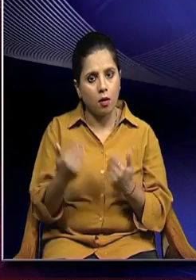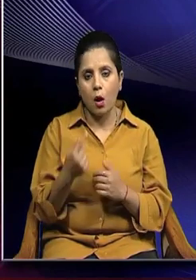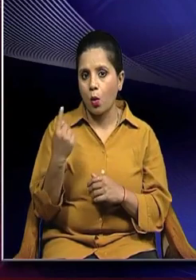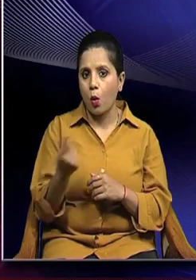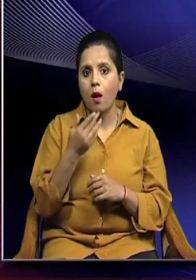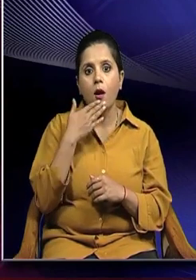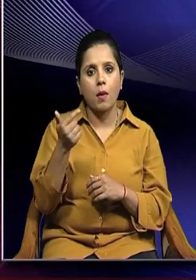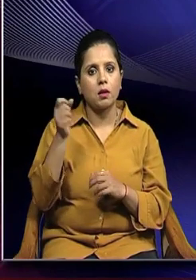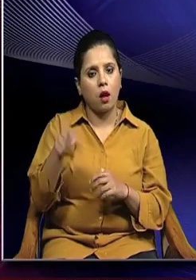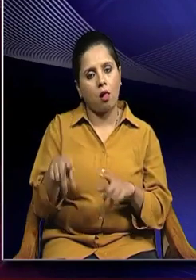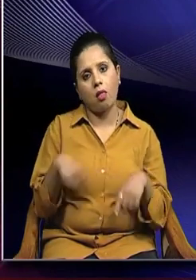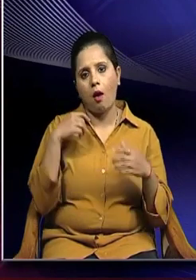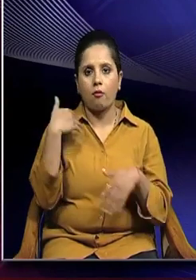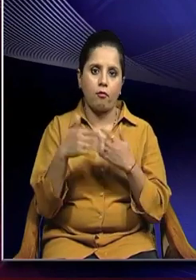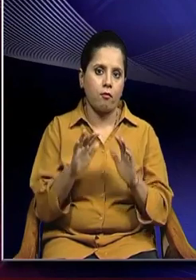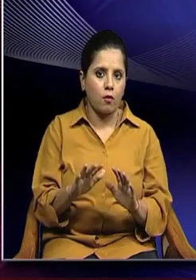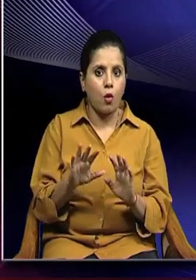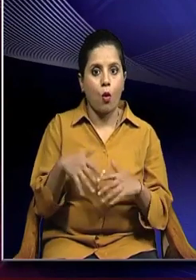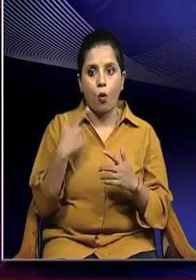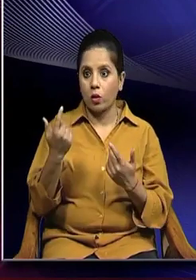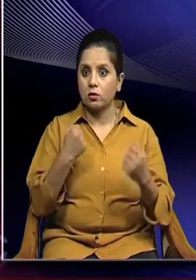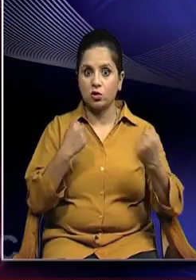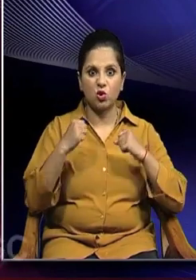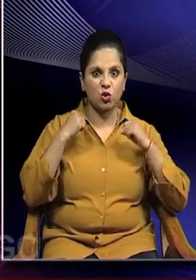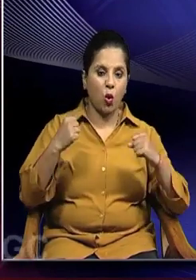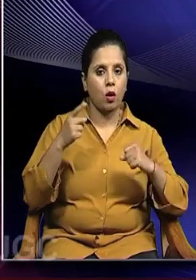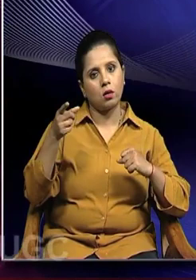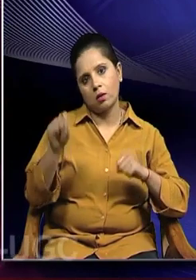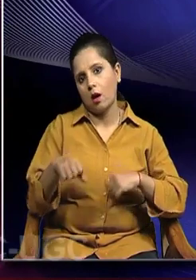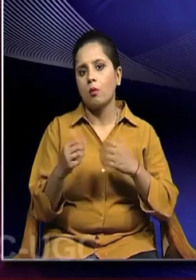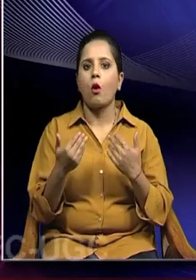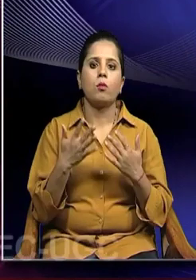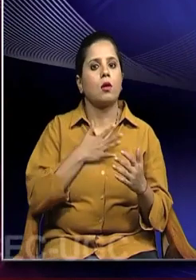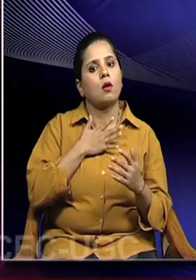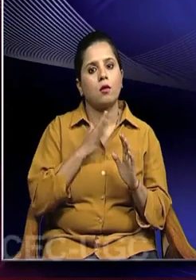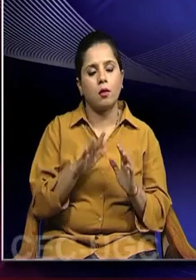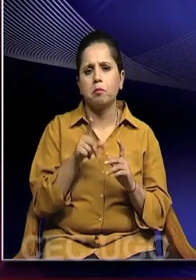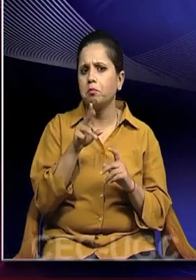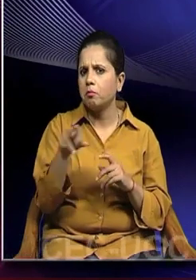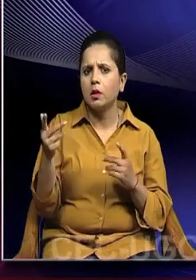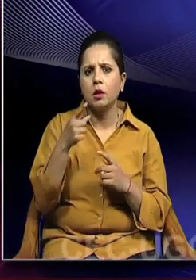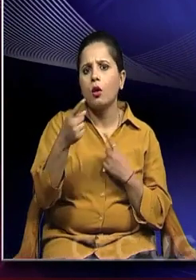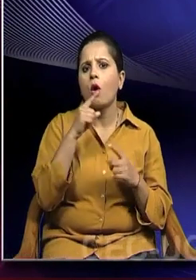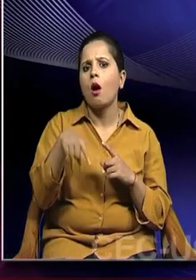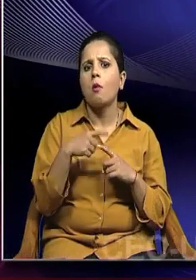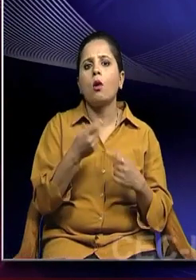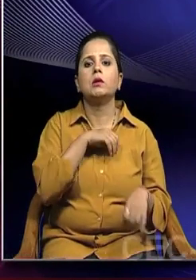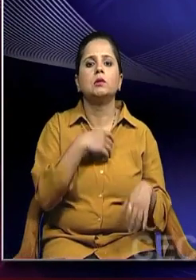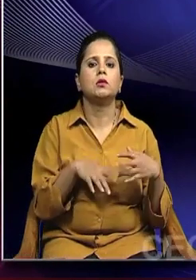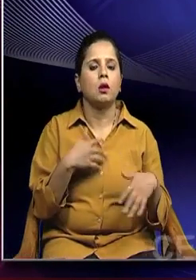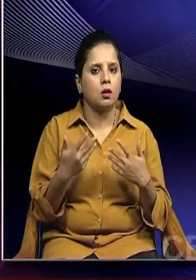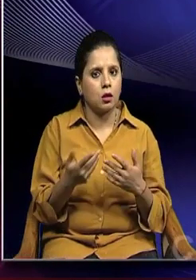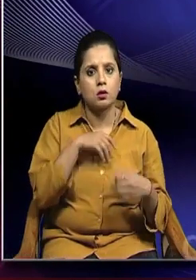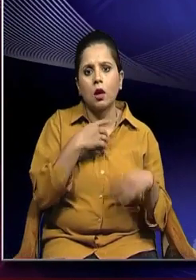the best can survive or only the fittest can survive, which means you are talking about the struggle. Struggle